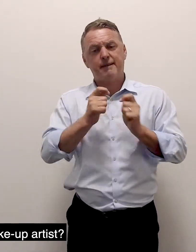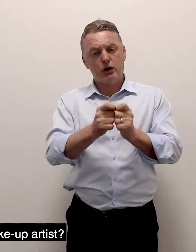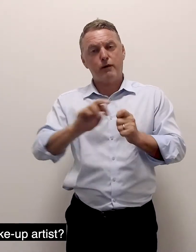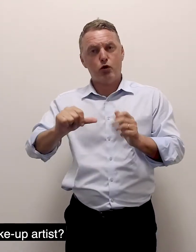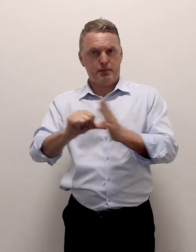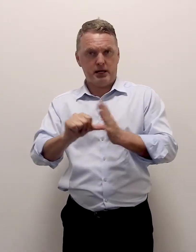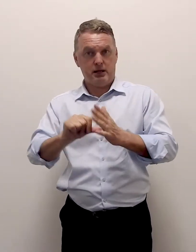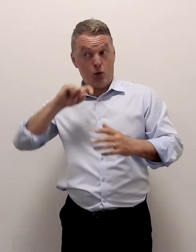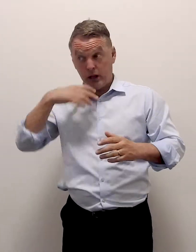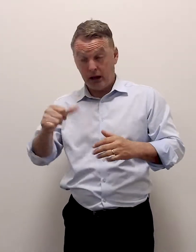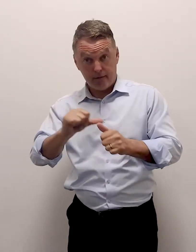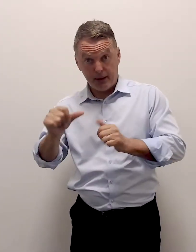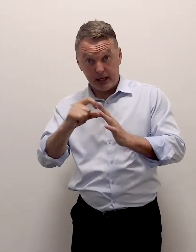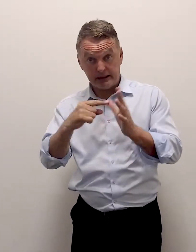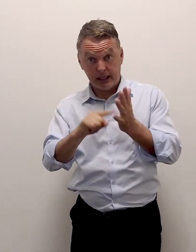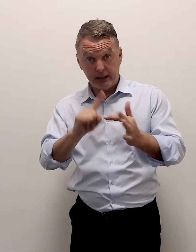makeup artist? Not likely.